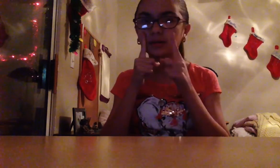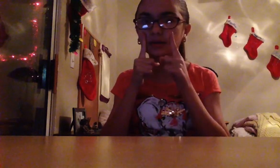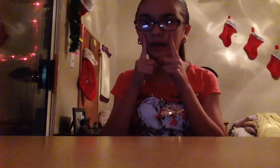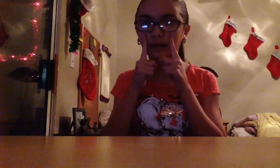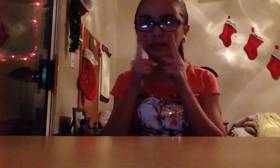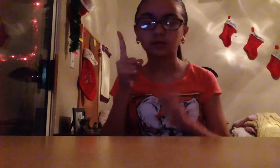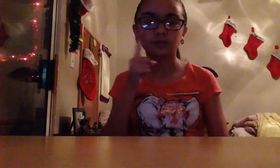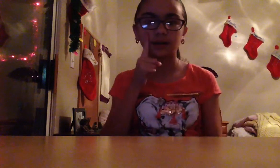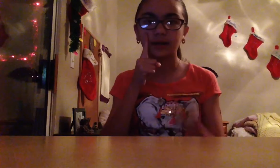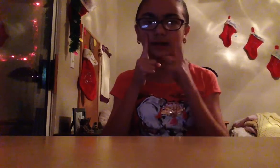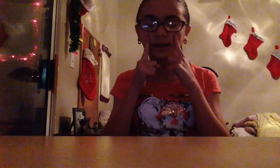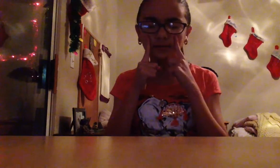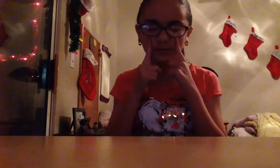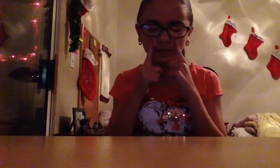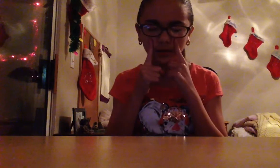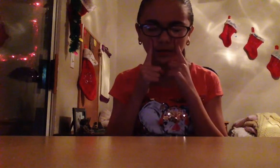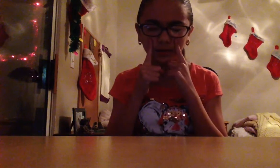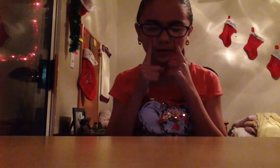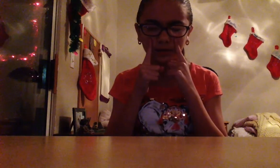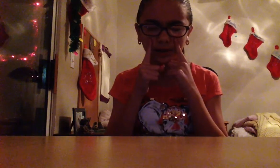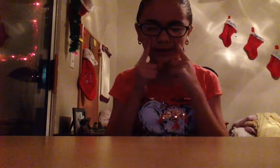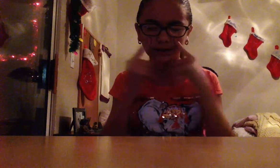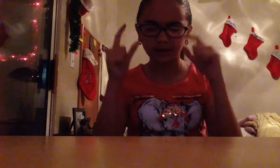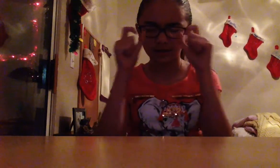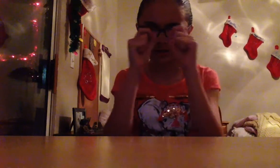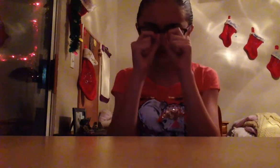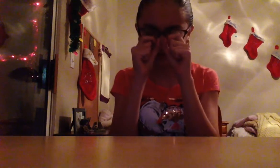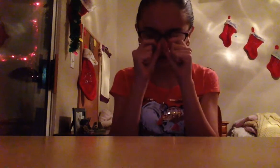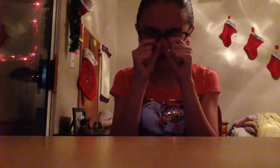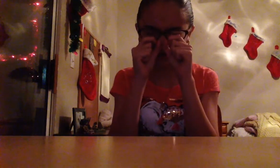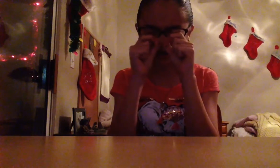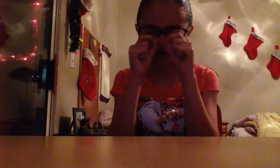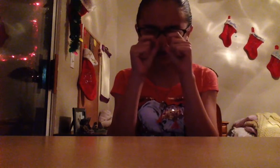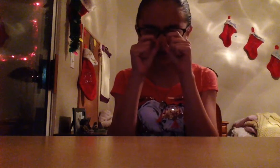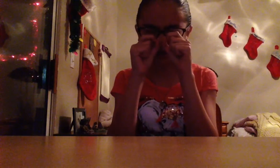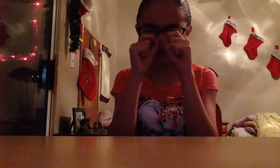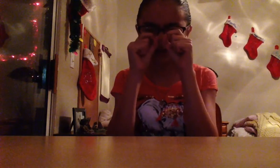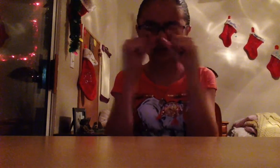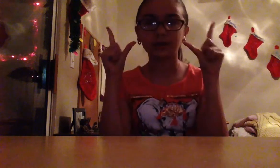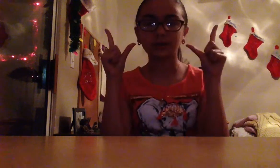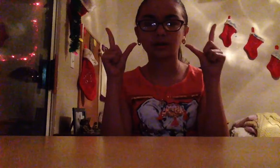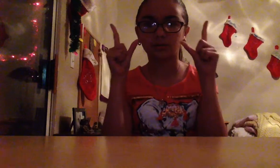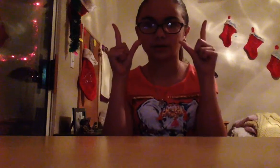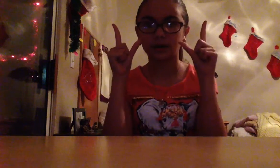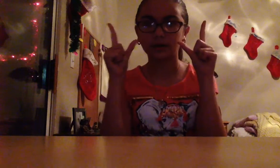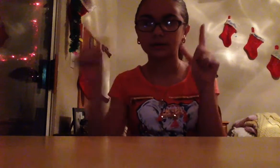left, right, left. And you close your eyes. Then go like this. And as you go like this, you open your eyes.